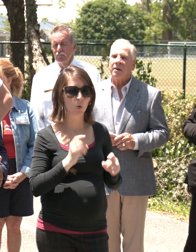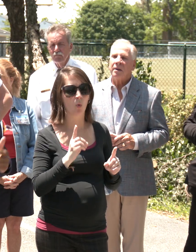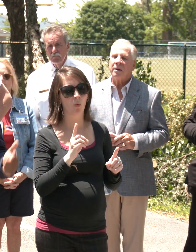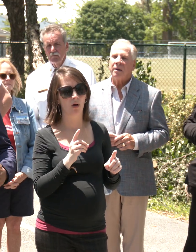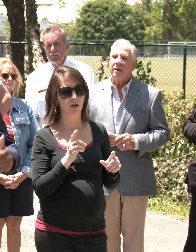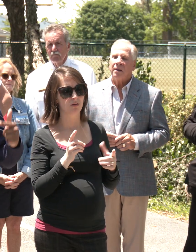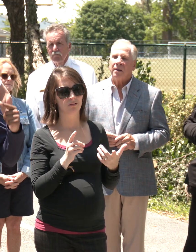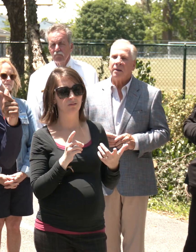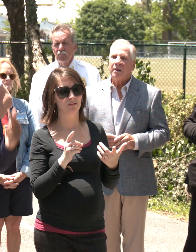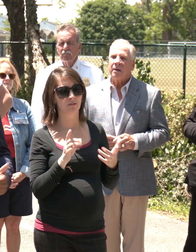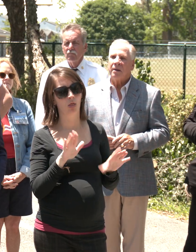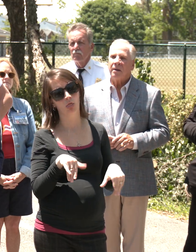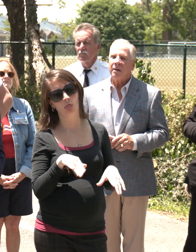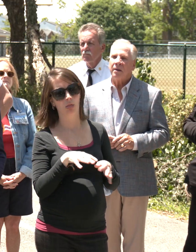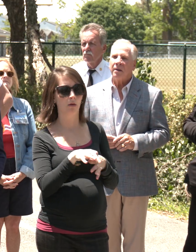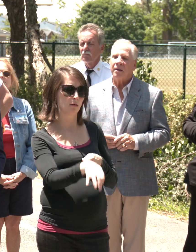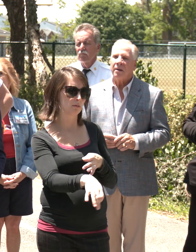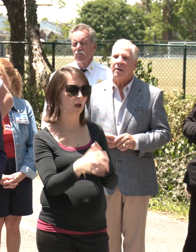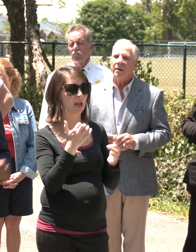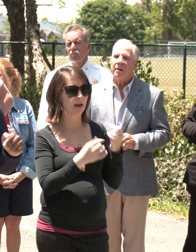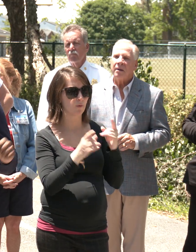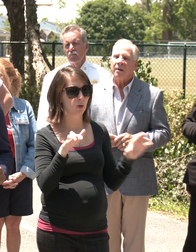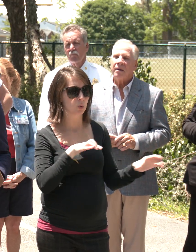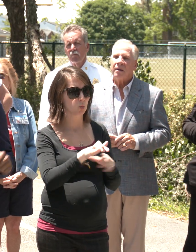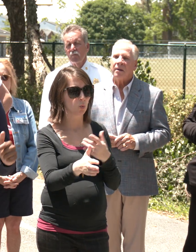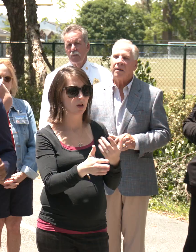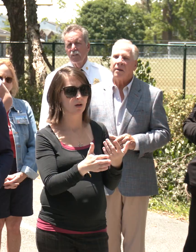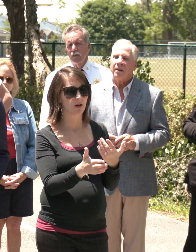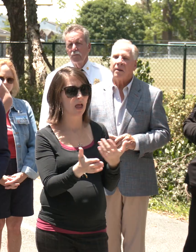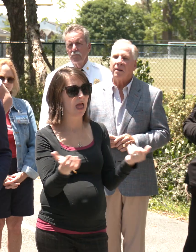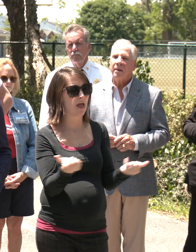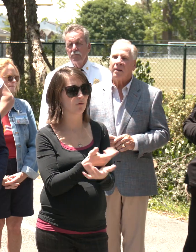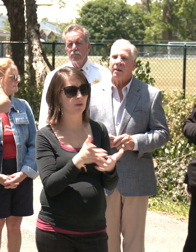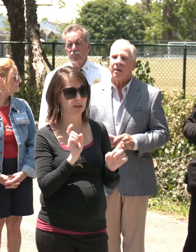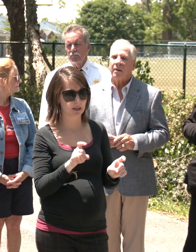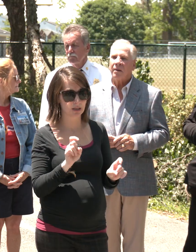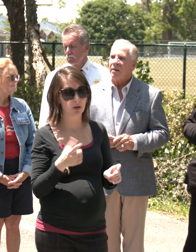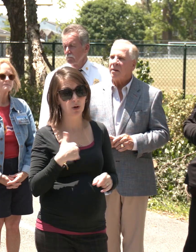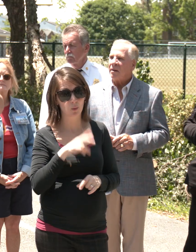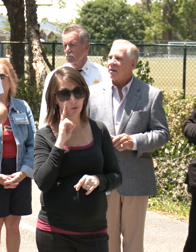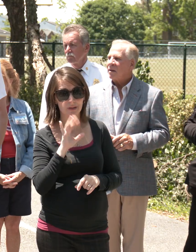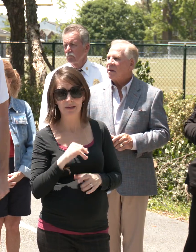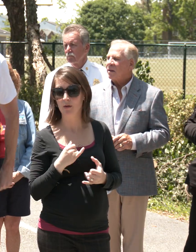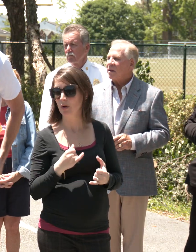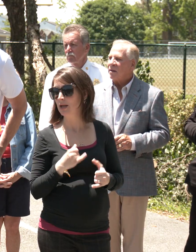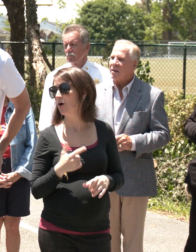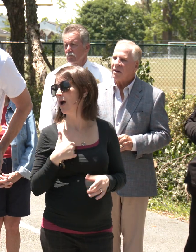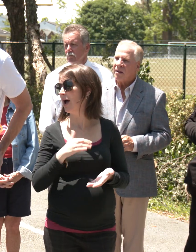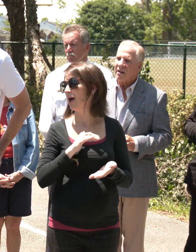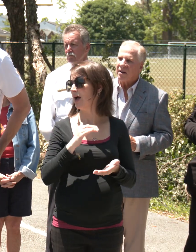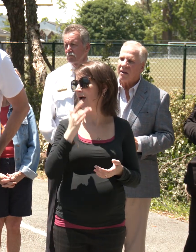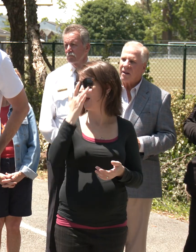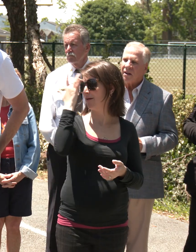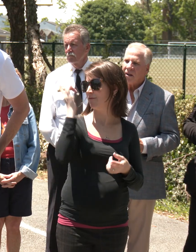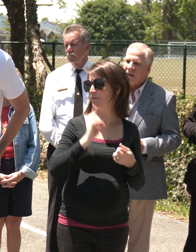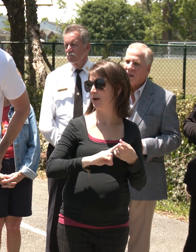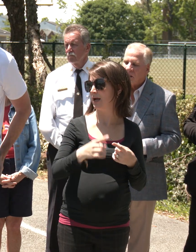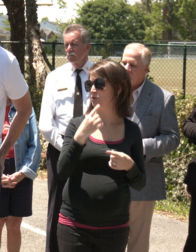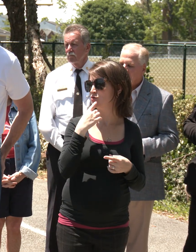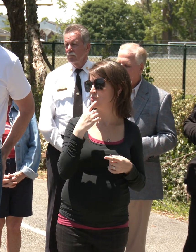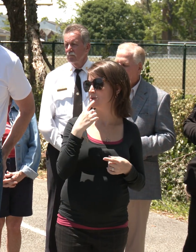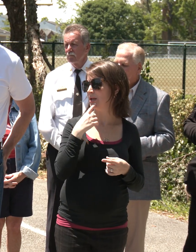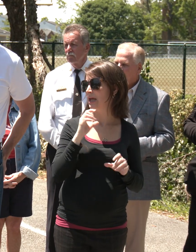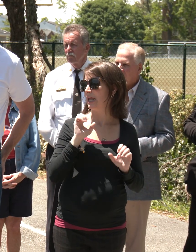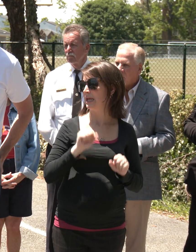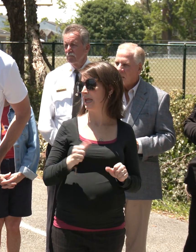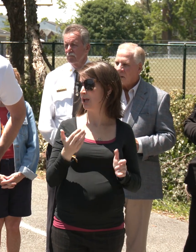is slacking and everyone's doing everything they can. And right now, that's what we're seeing. I forgot to say, but let's just repeat the questions that are being